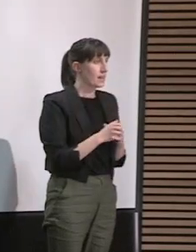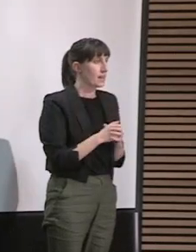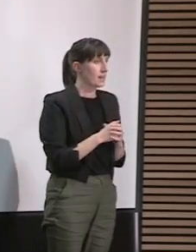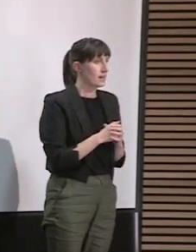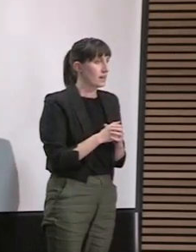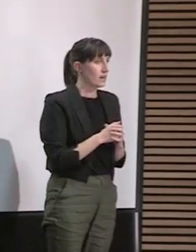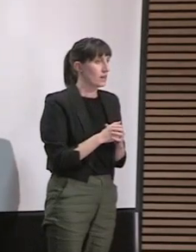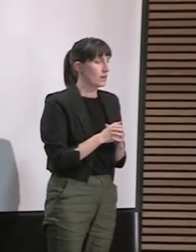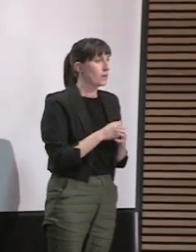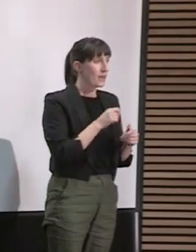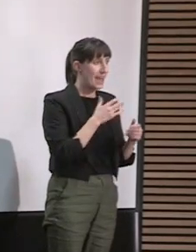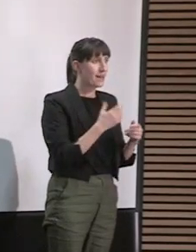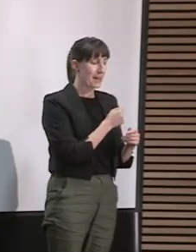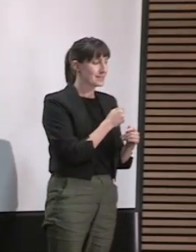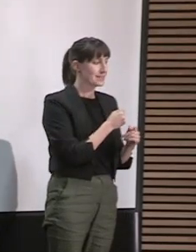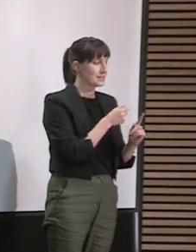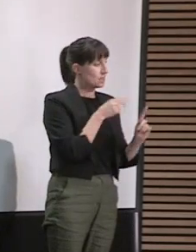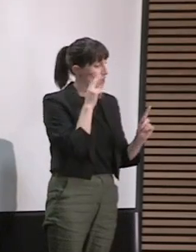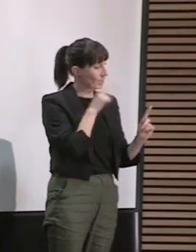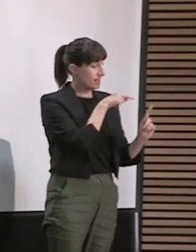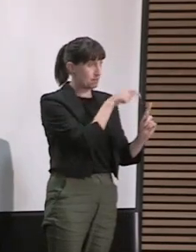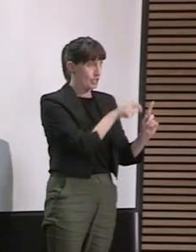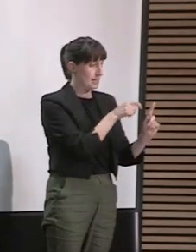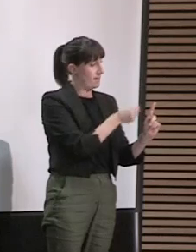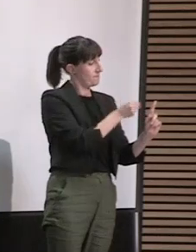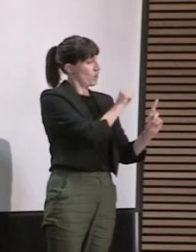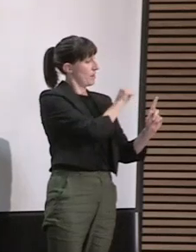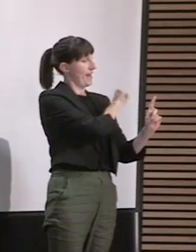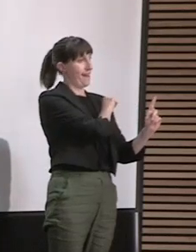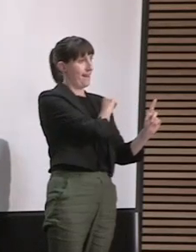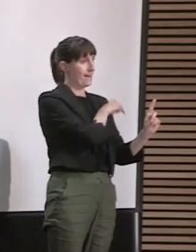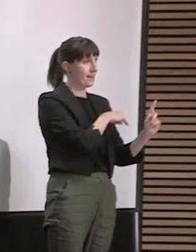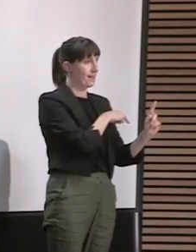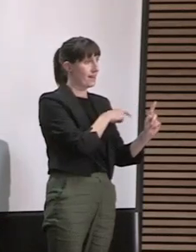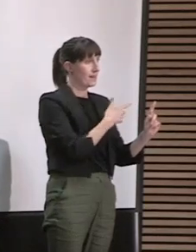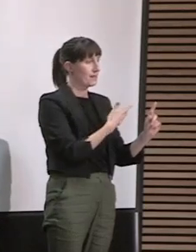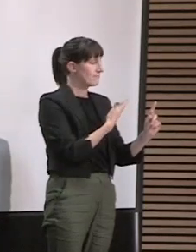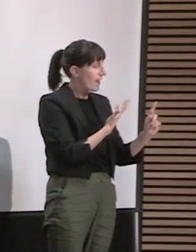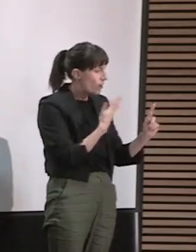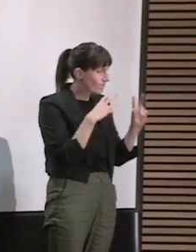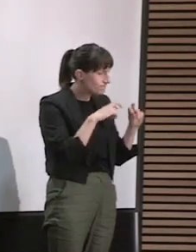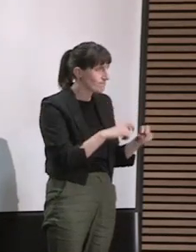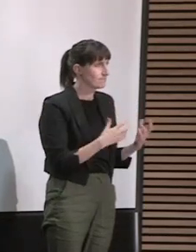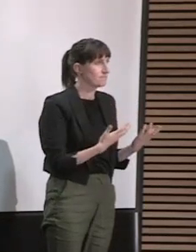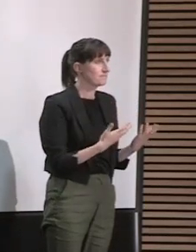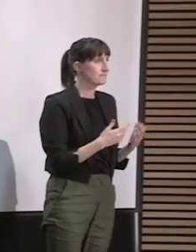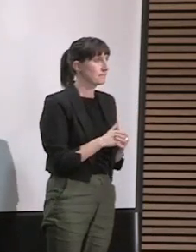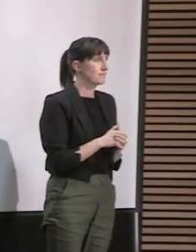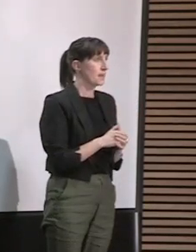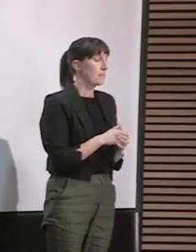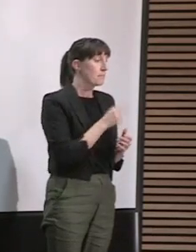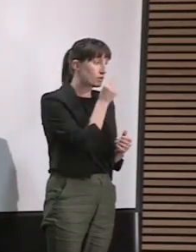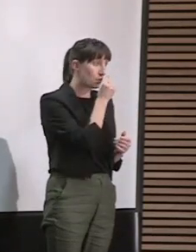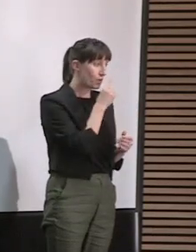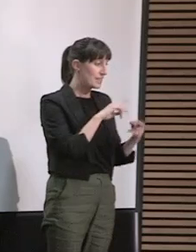back and look further back if there is any relationship between the genome sequence we're seeing amongst the cases in the outbreak